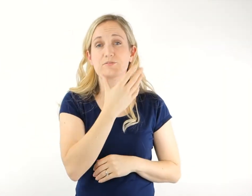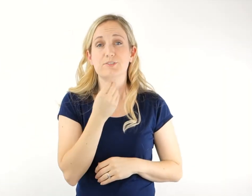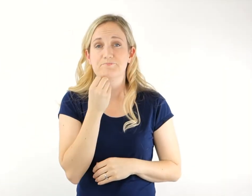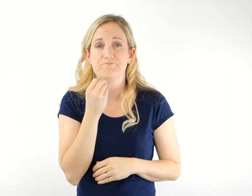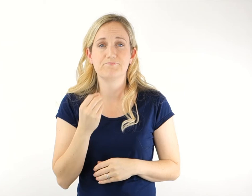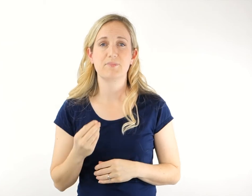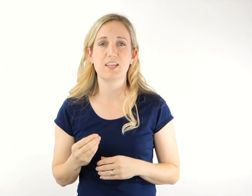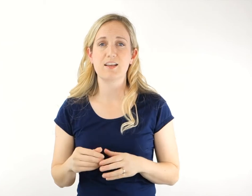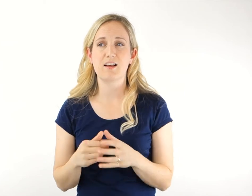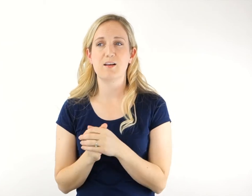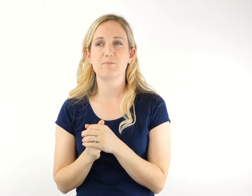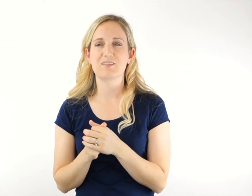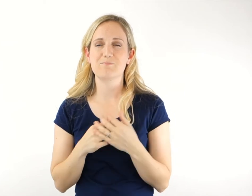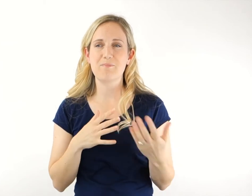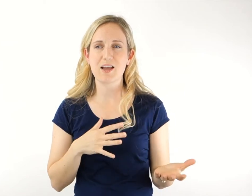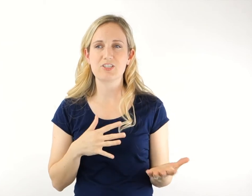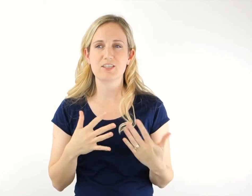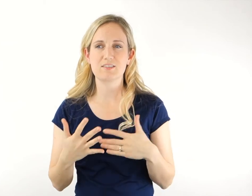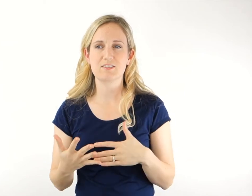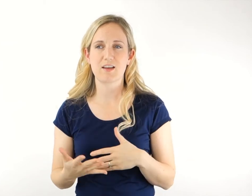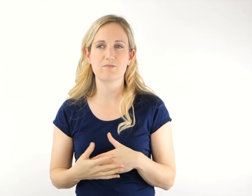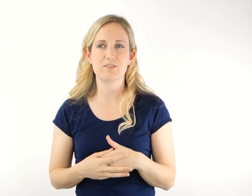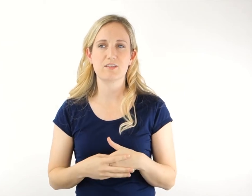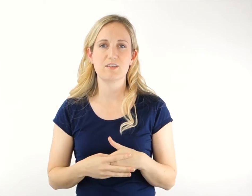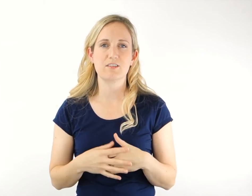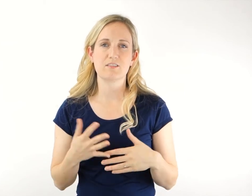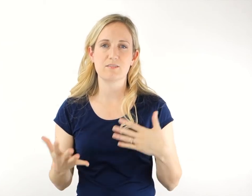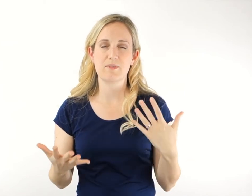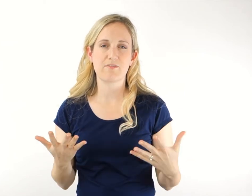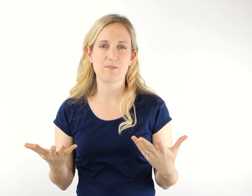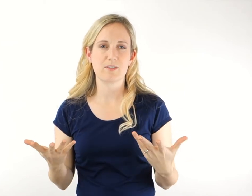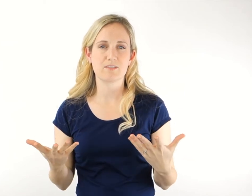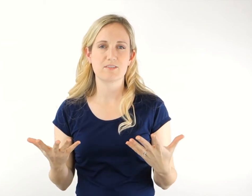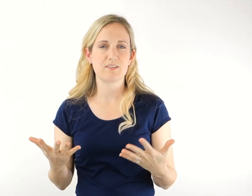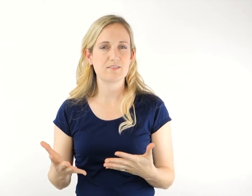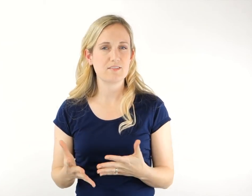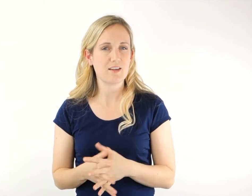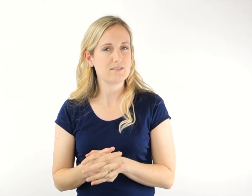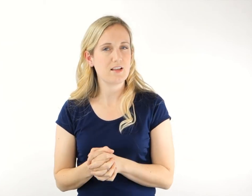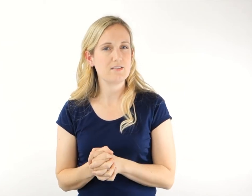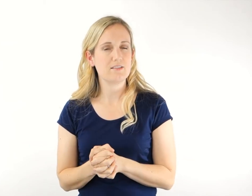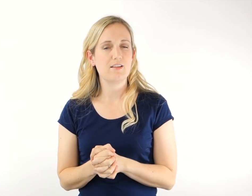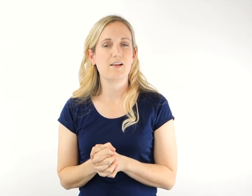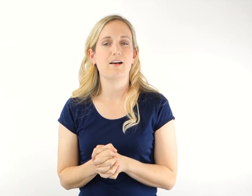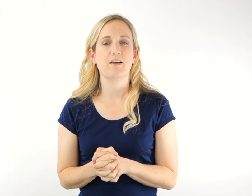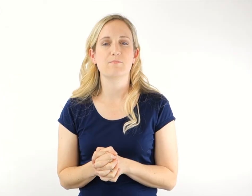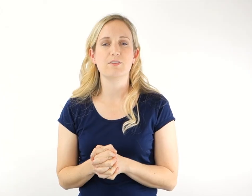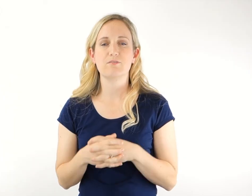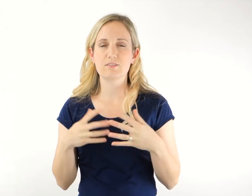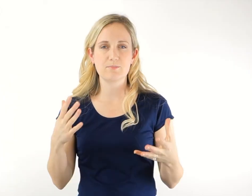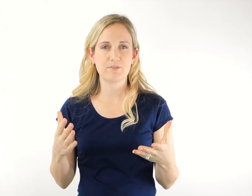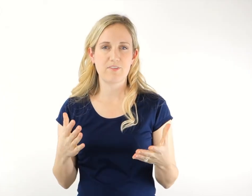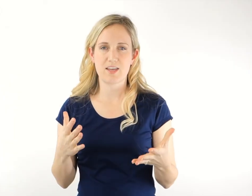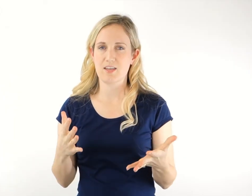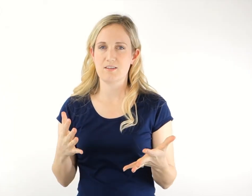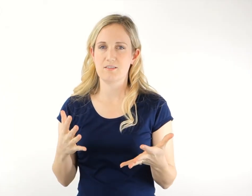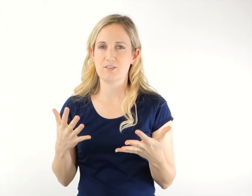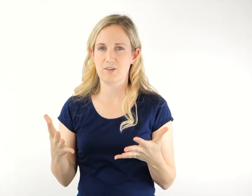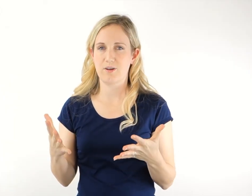beautiful. Because magic sound doesn't make very much sense in ASL. But you can simplify it, how